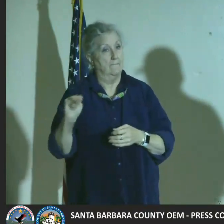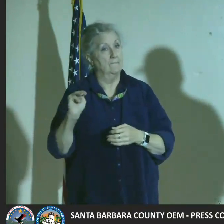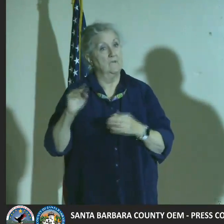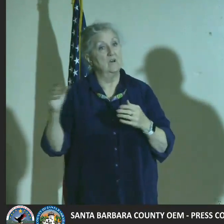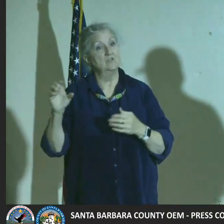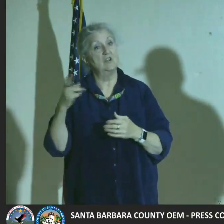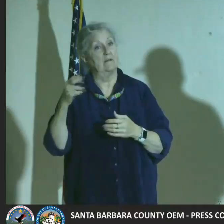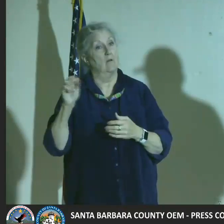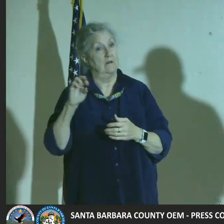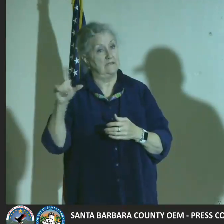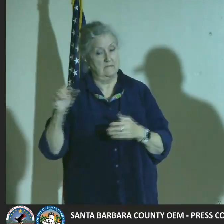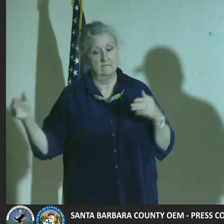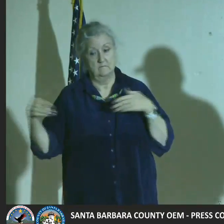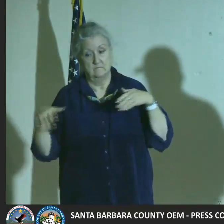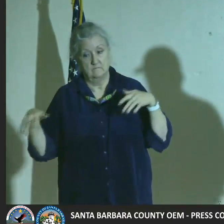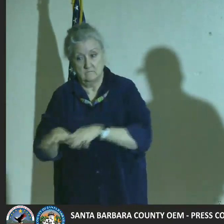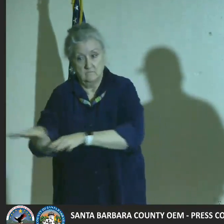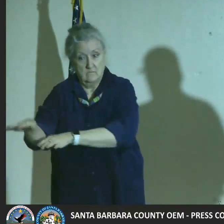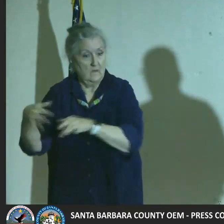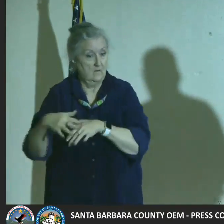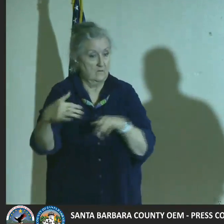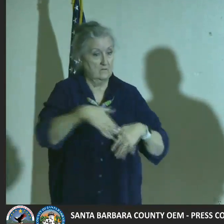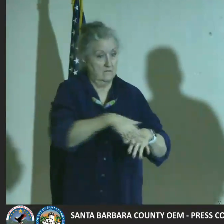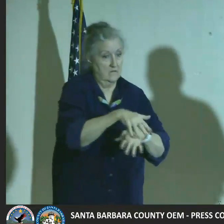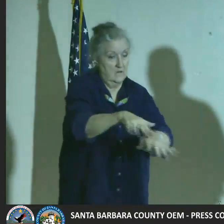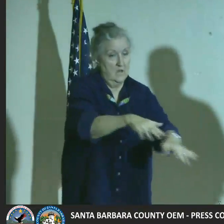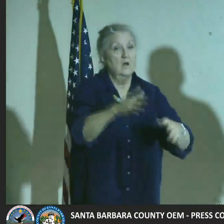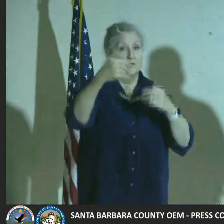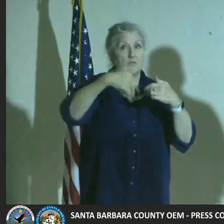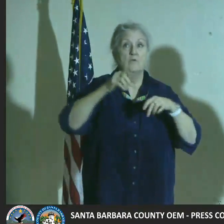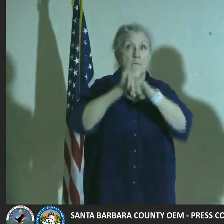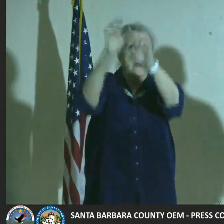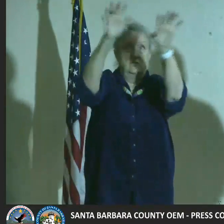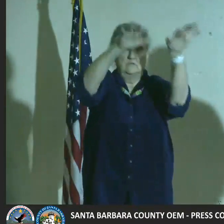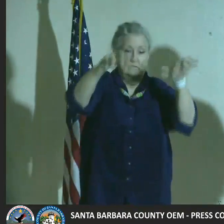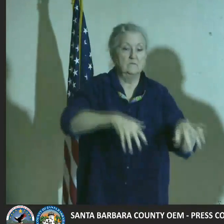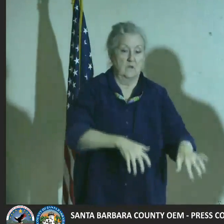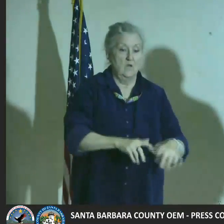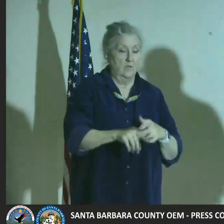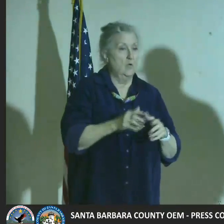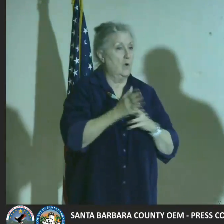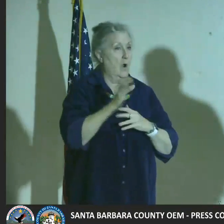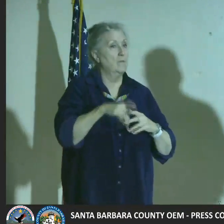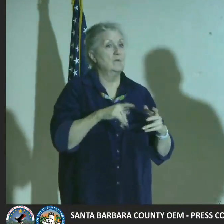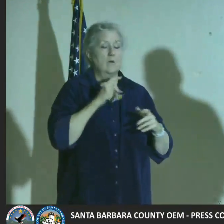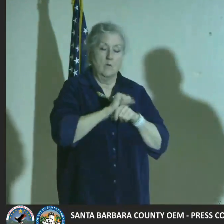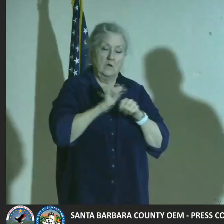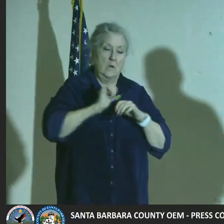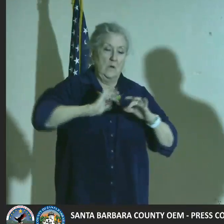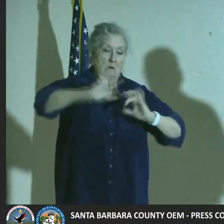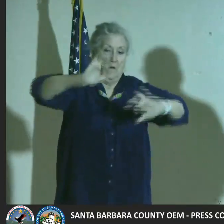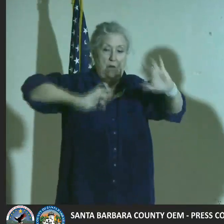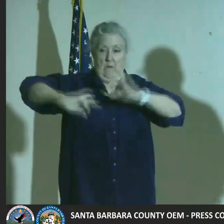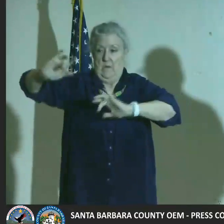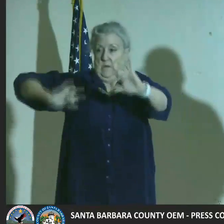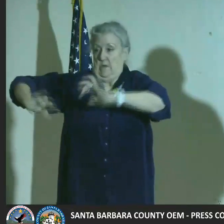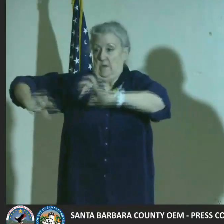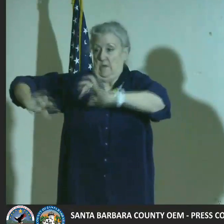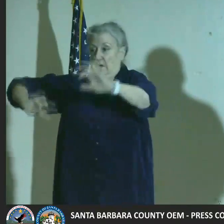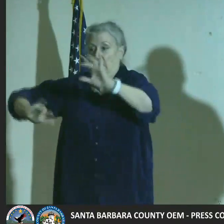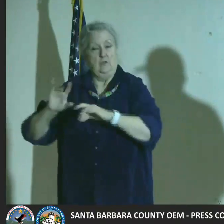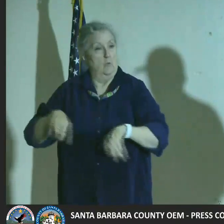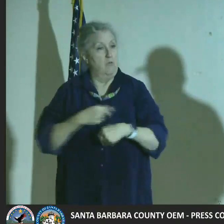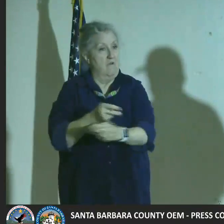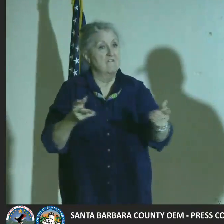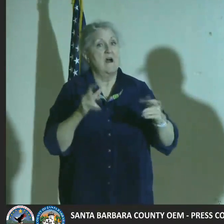of Montecito and Carpinteria, again, we worked quite hard to clear these channels out to provide capacity for